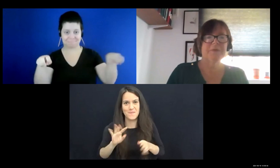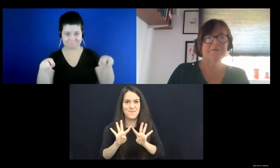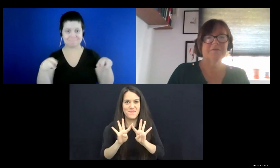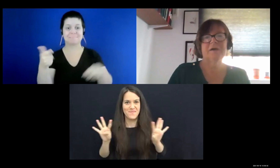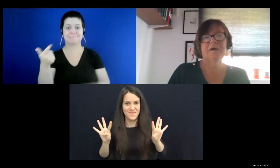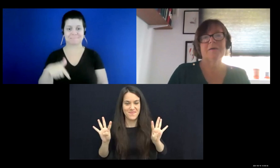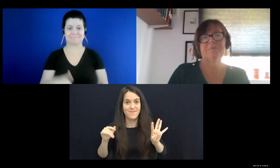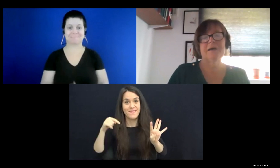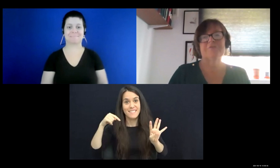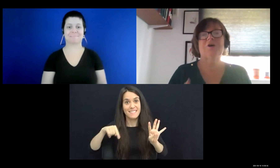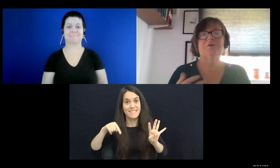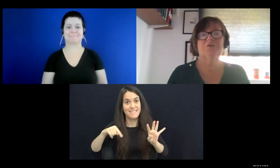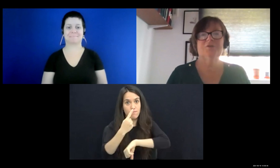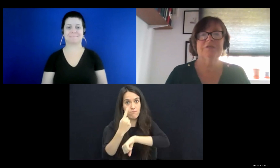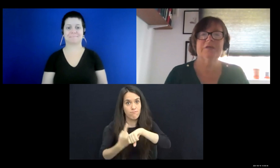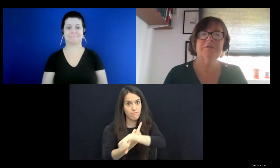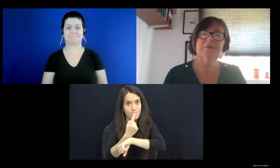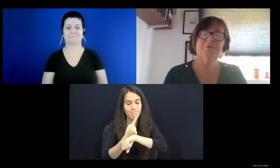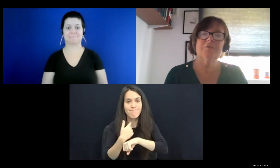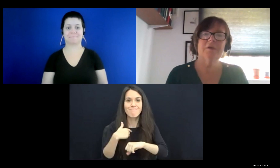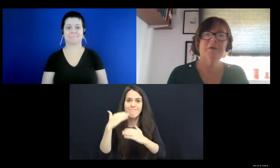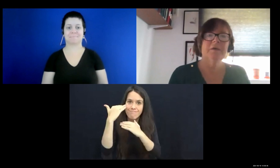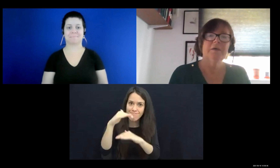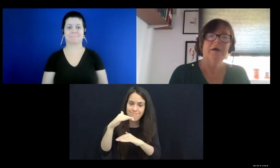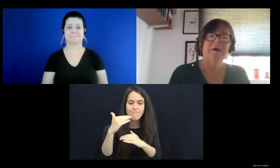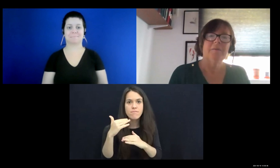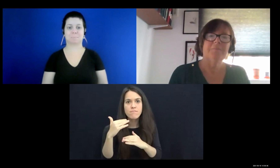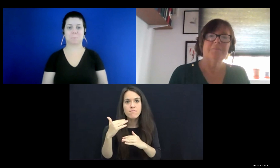will have a chance to discuss some of the